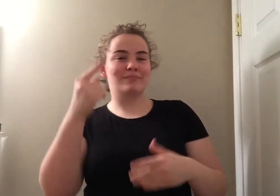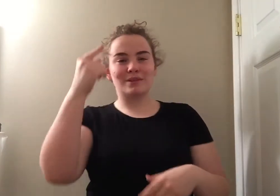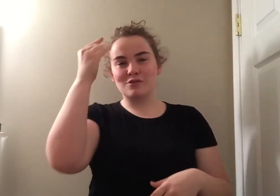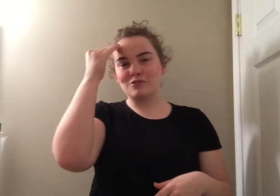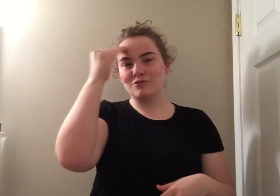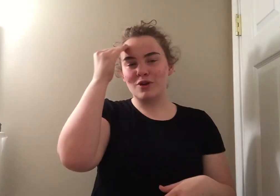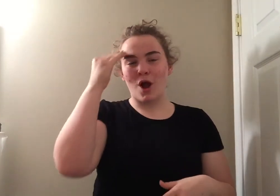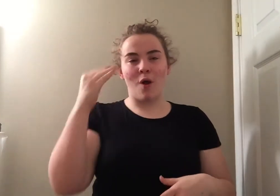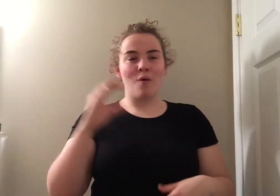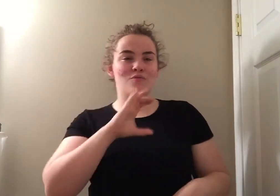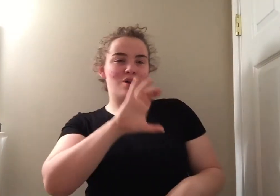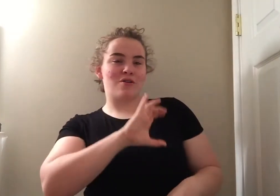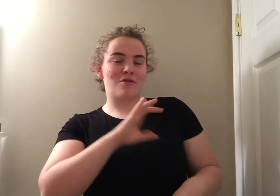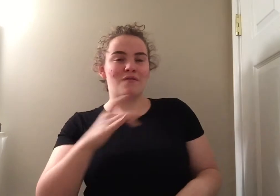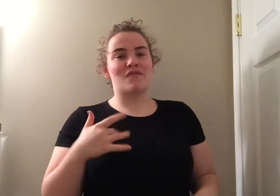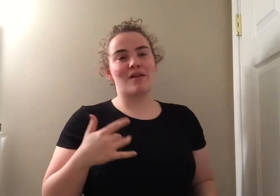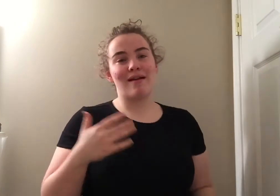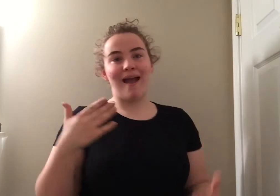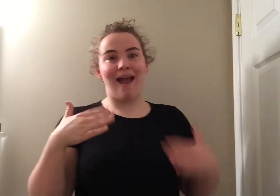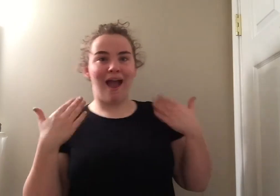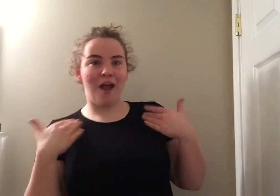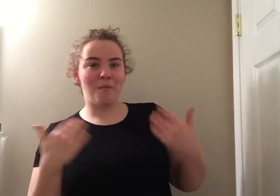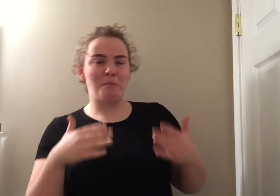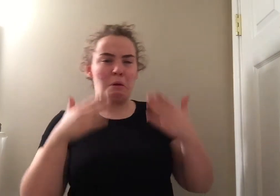But we have synonyms that make our